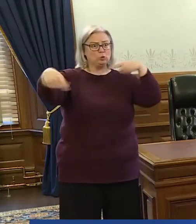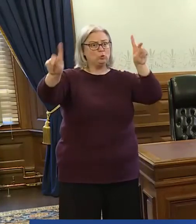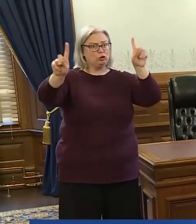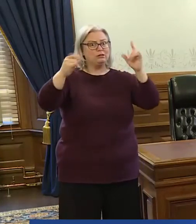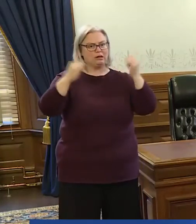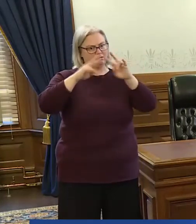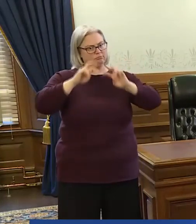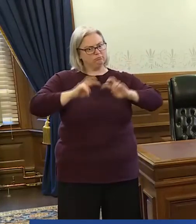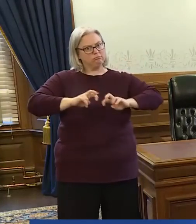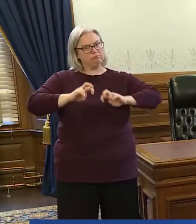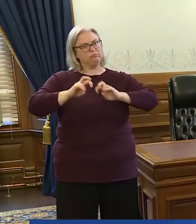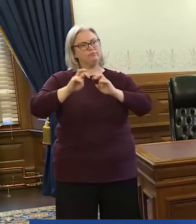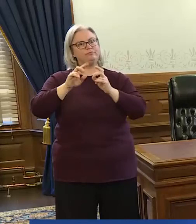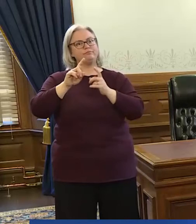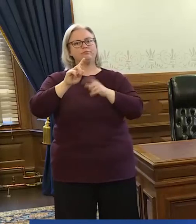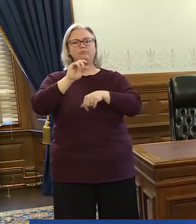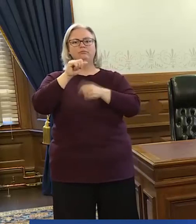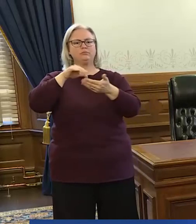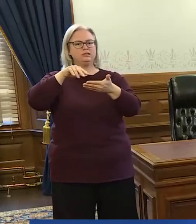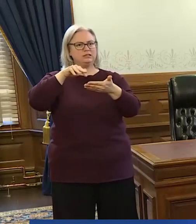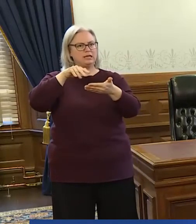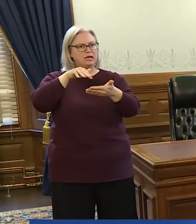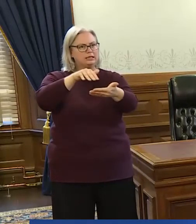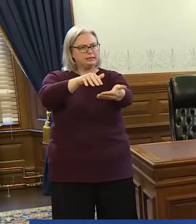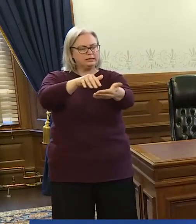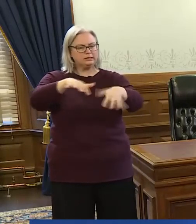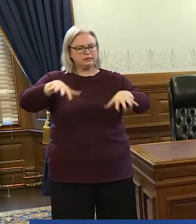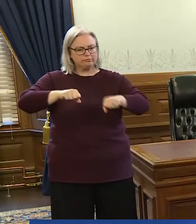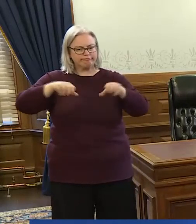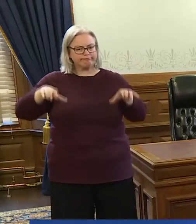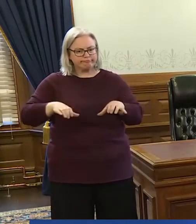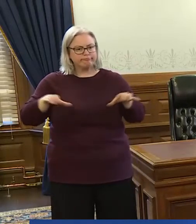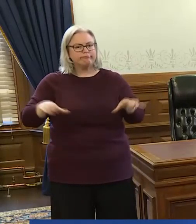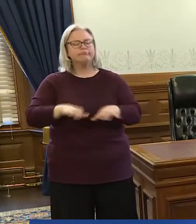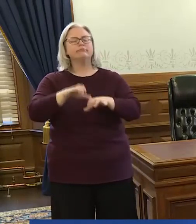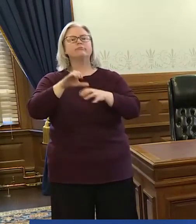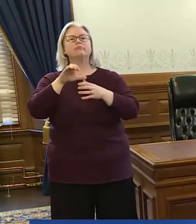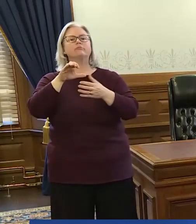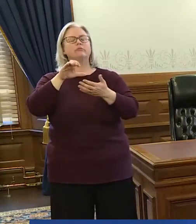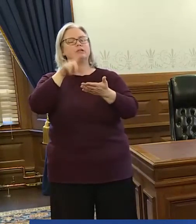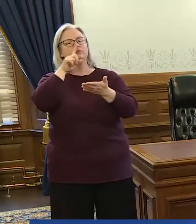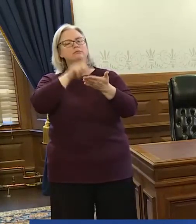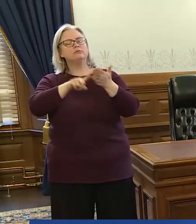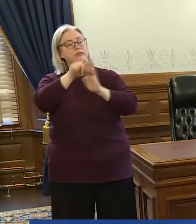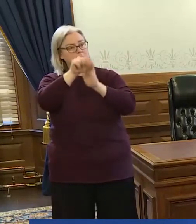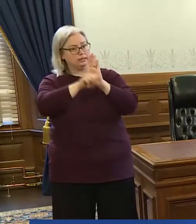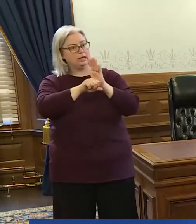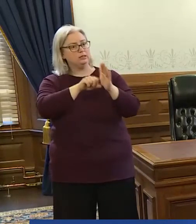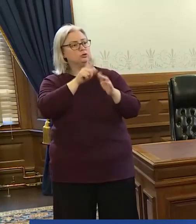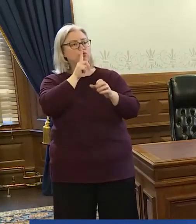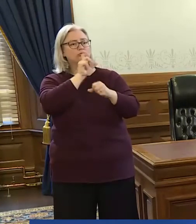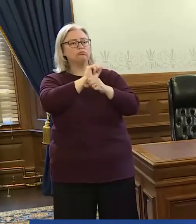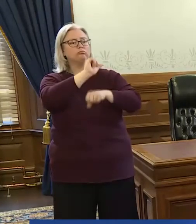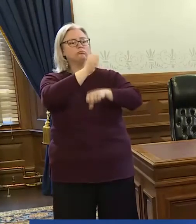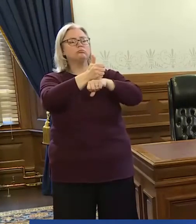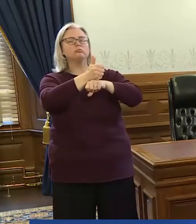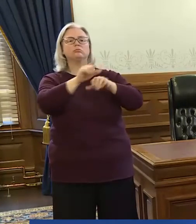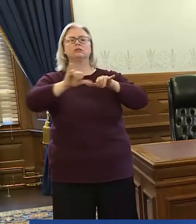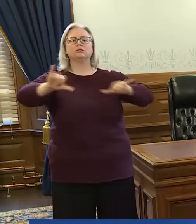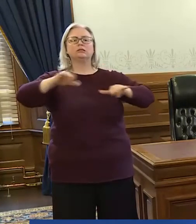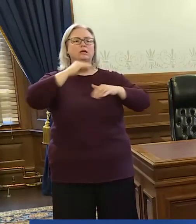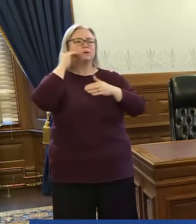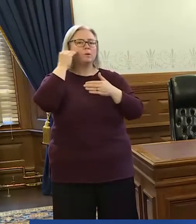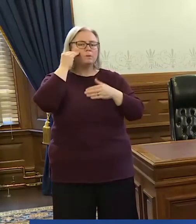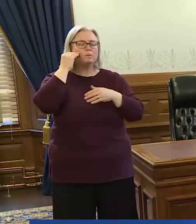looking now, there are studies being done that are looking at, you know, the states that actually set up the stay-at-home